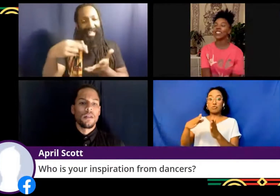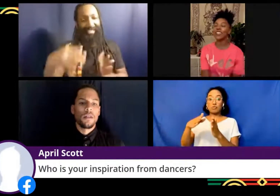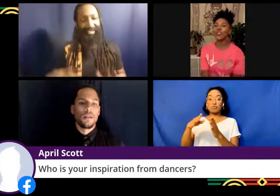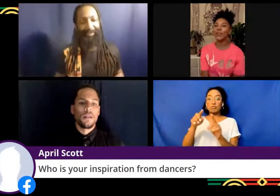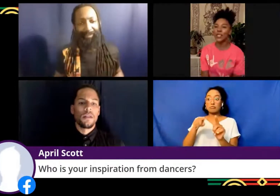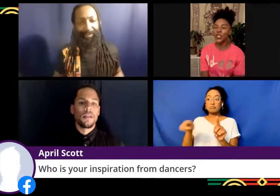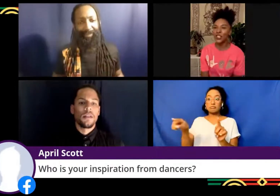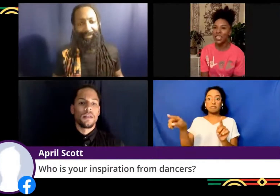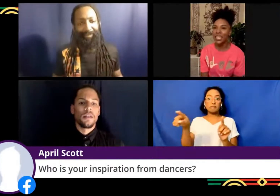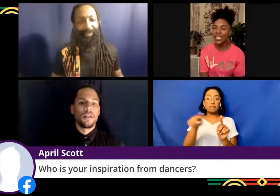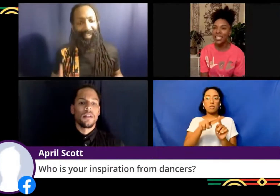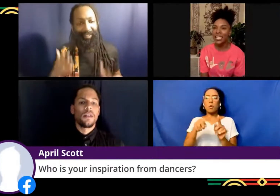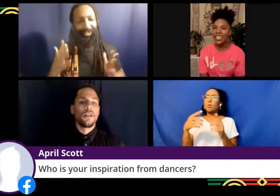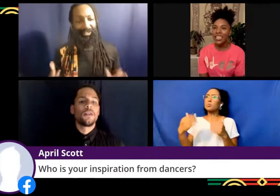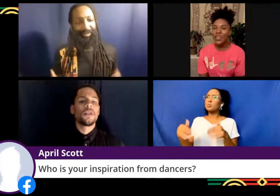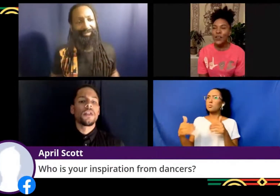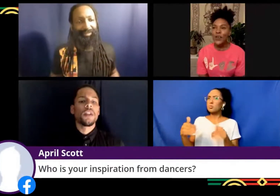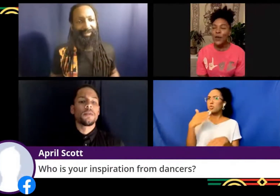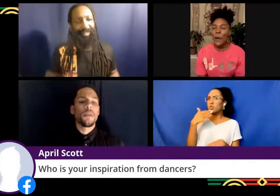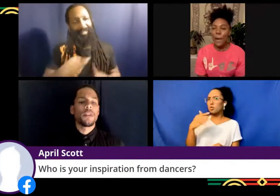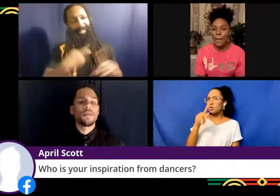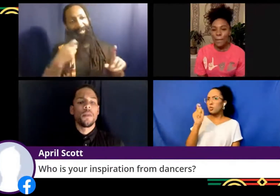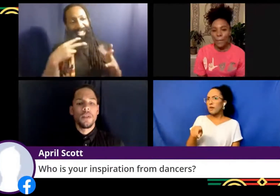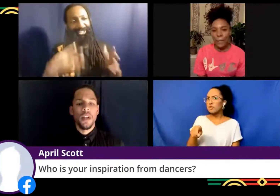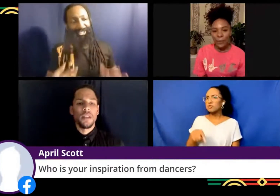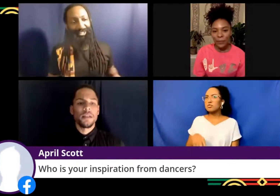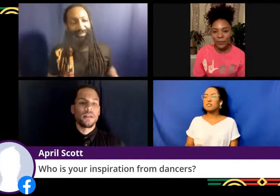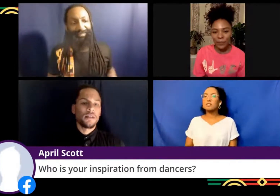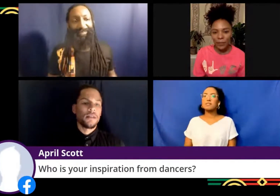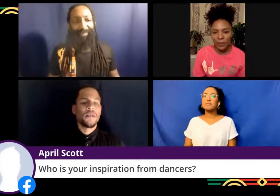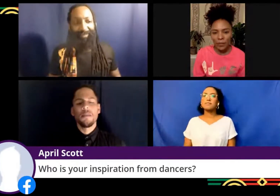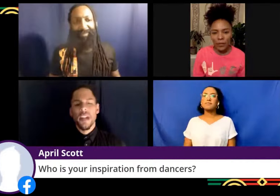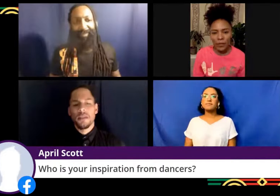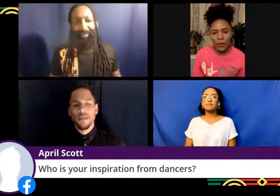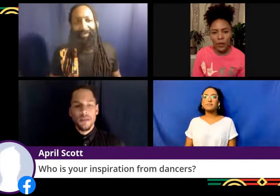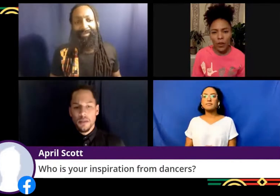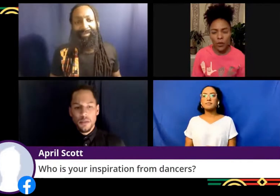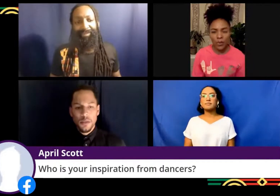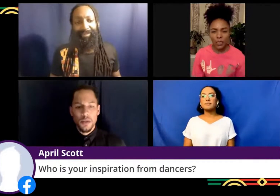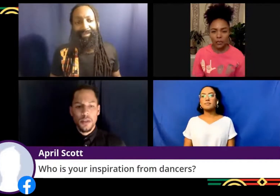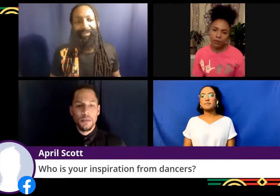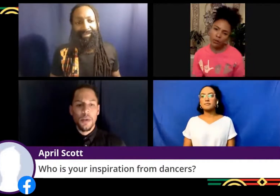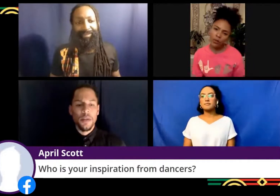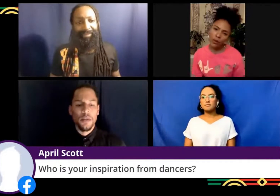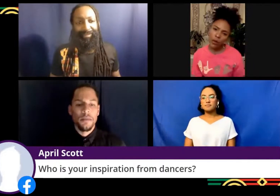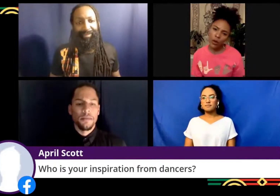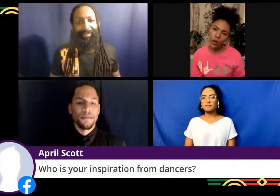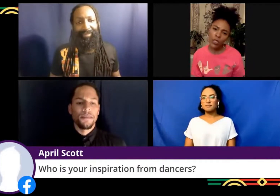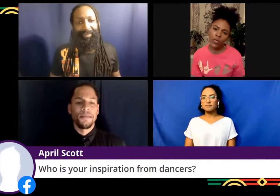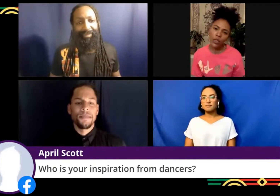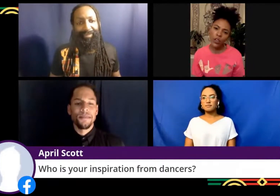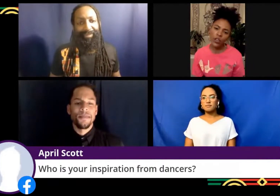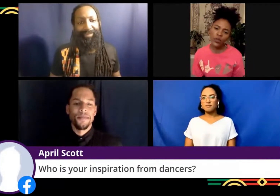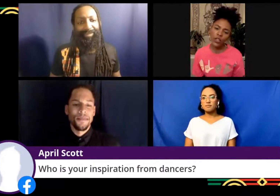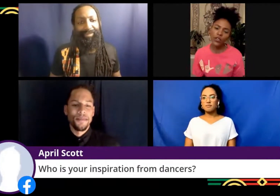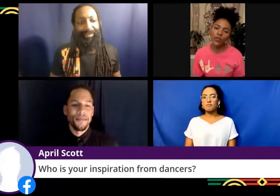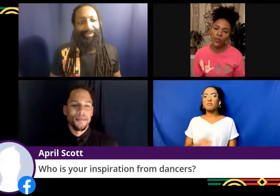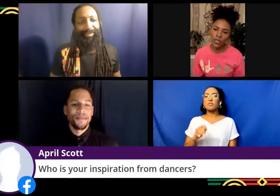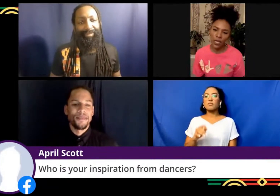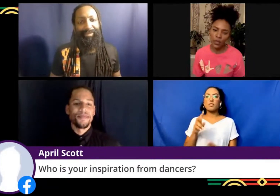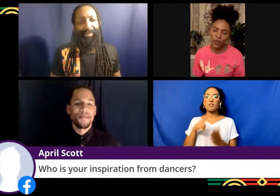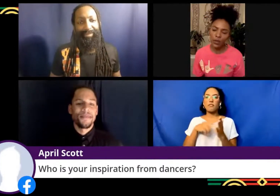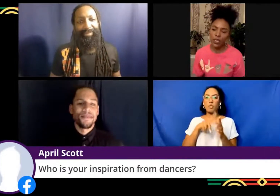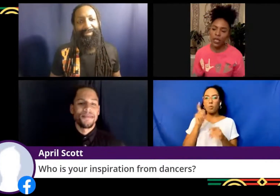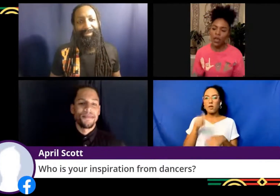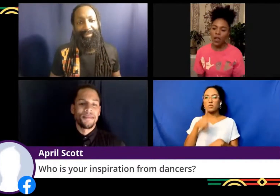is such a good question. Who's your inspiration for dance? From dancers. So who's your inspiration? Who is your inspiration